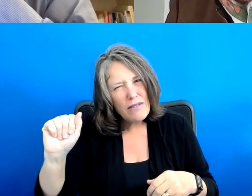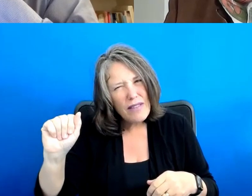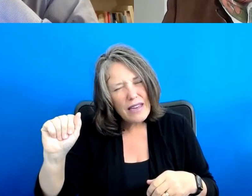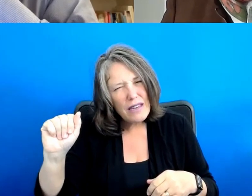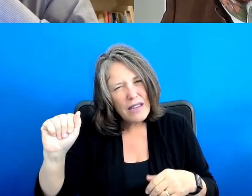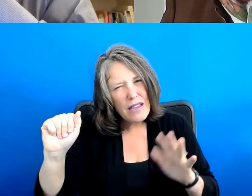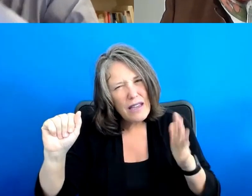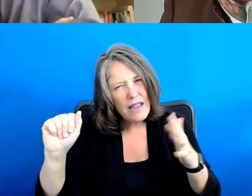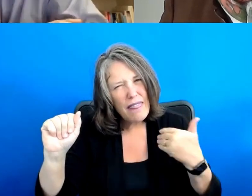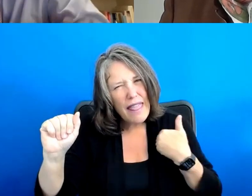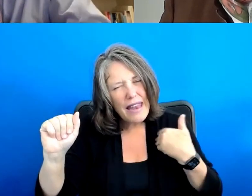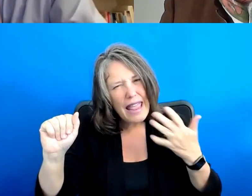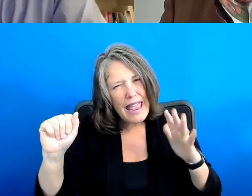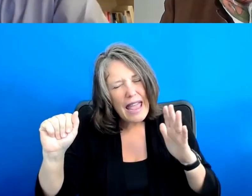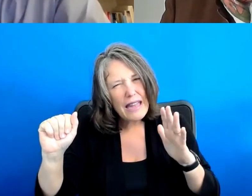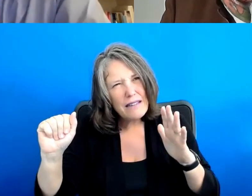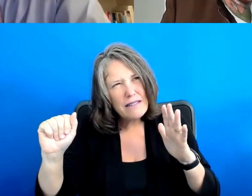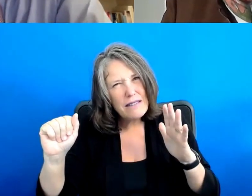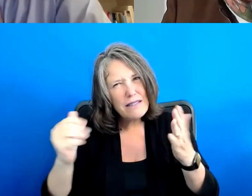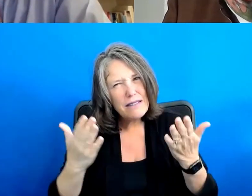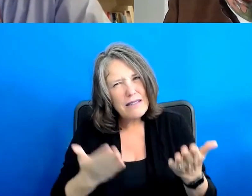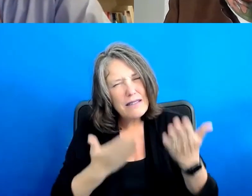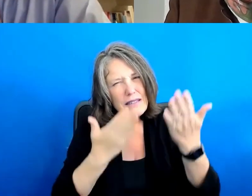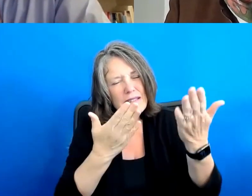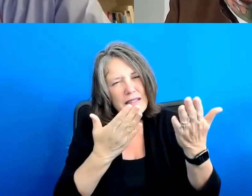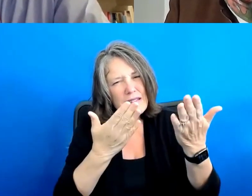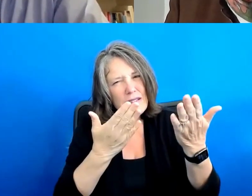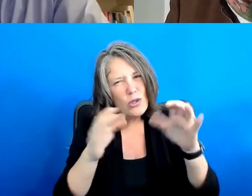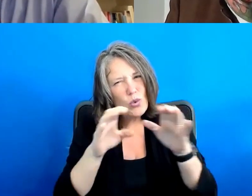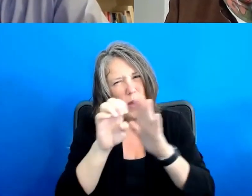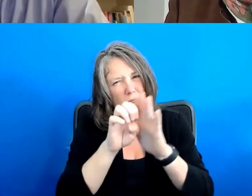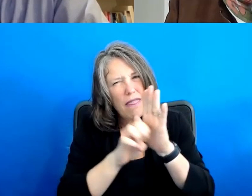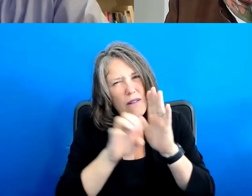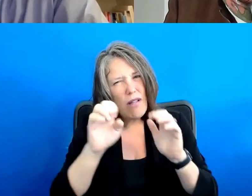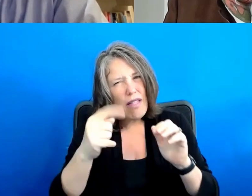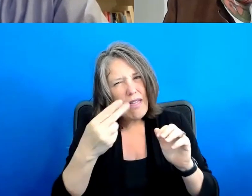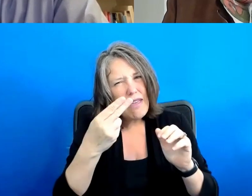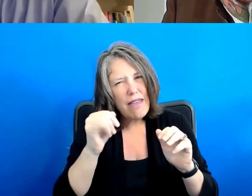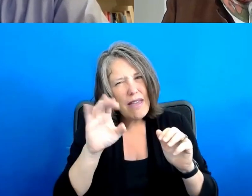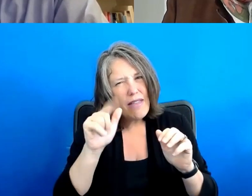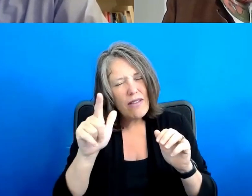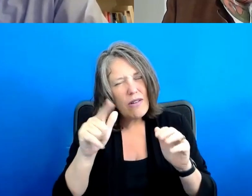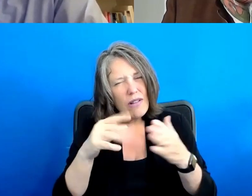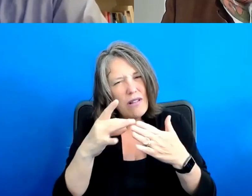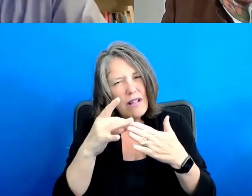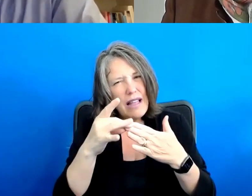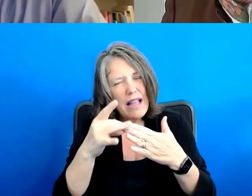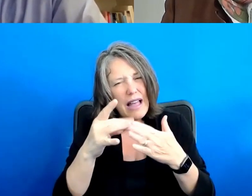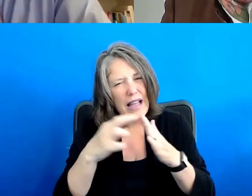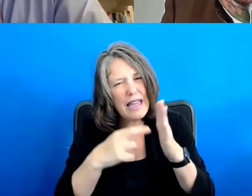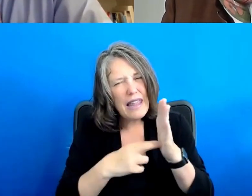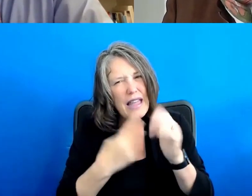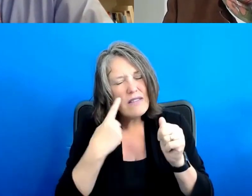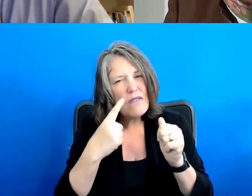had purported to enact ethical guidelines on rationing of